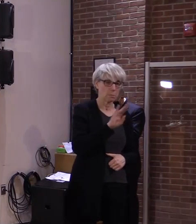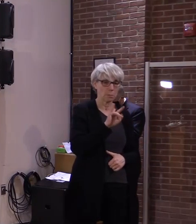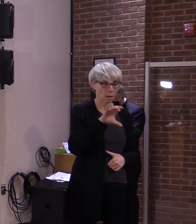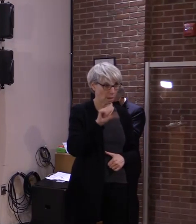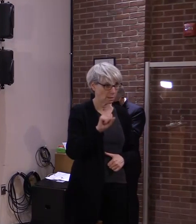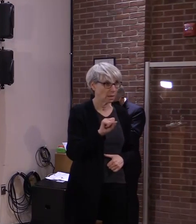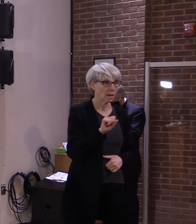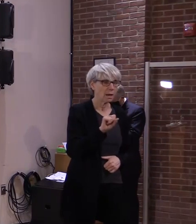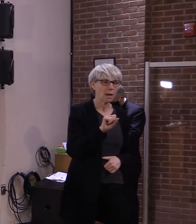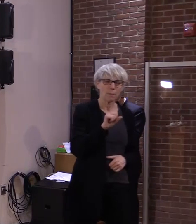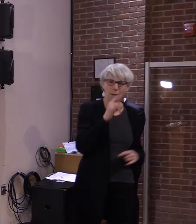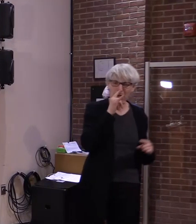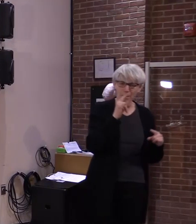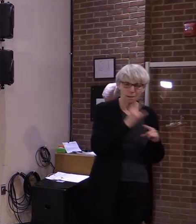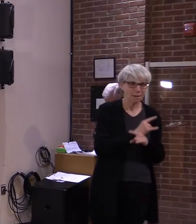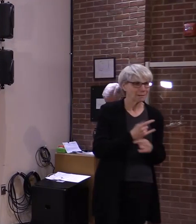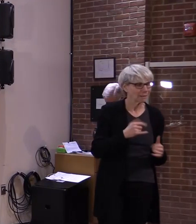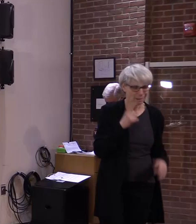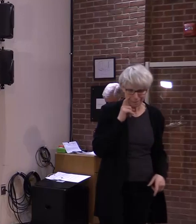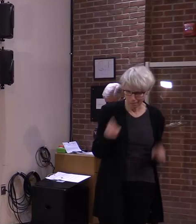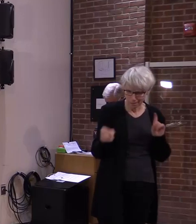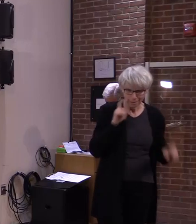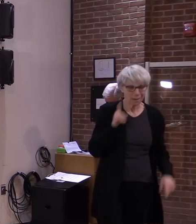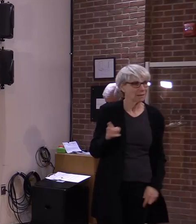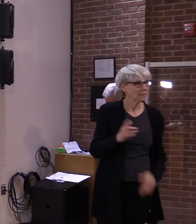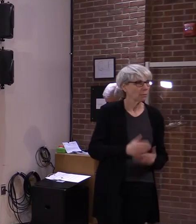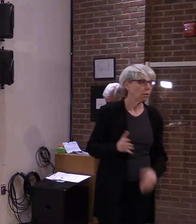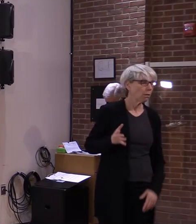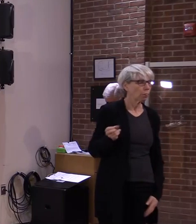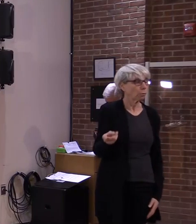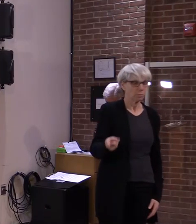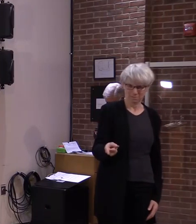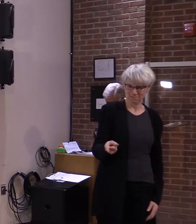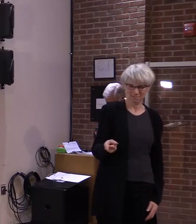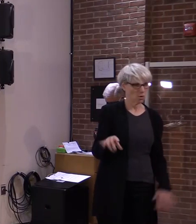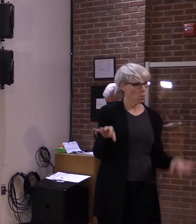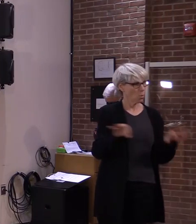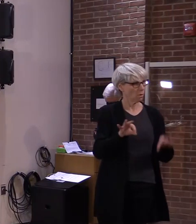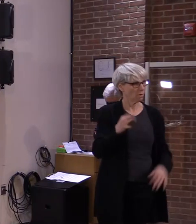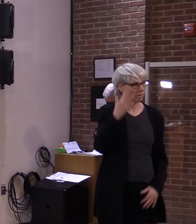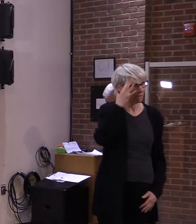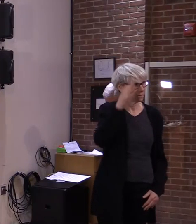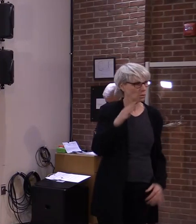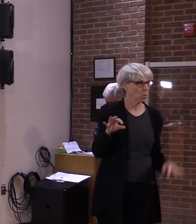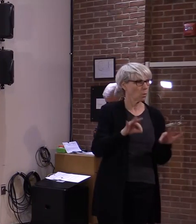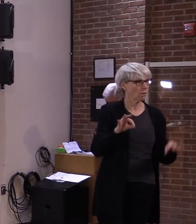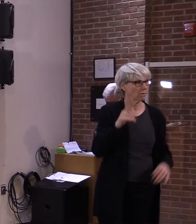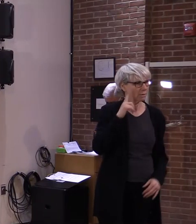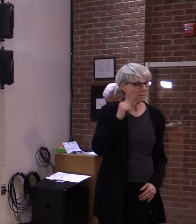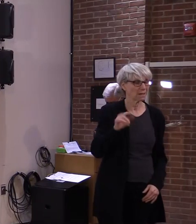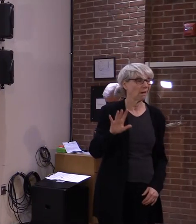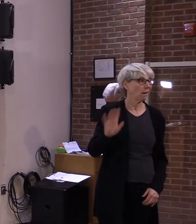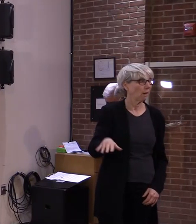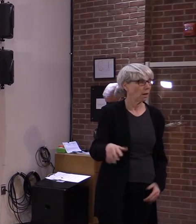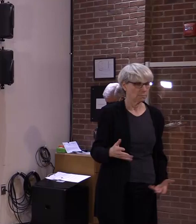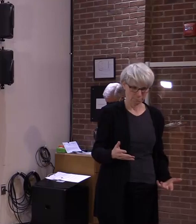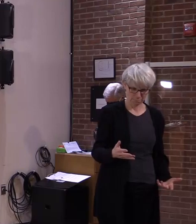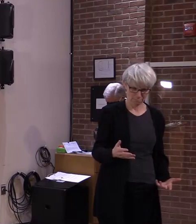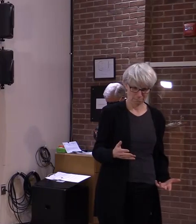see those that can be redeemed along the roadway. So that doesn't fix the problem, and it could just complicate